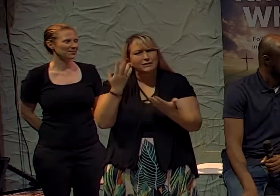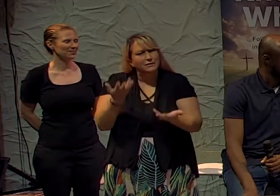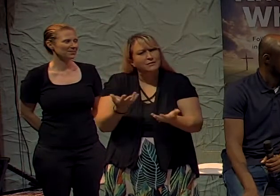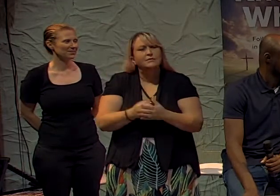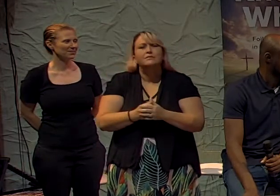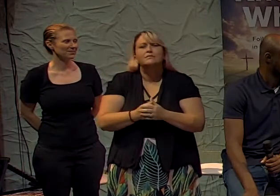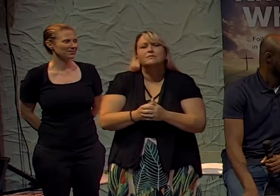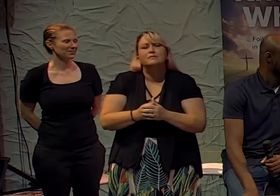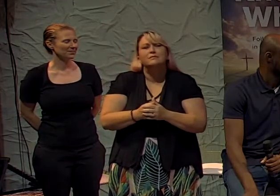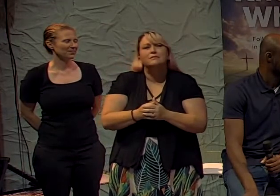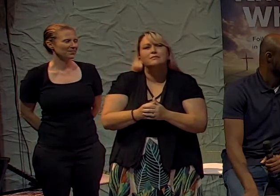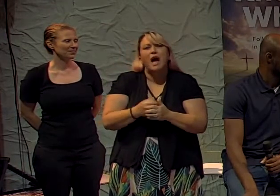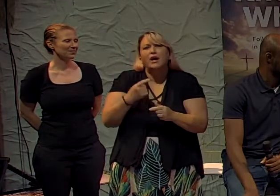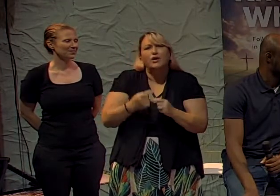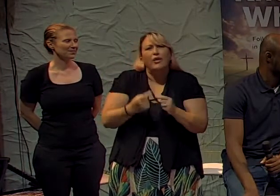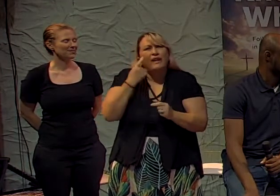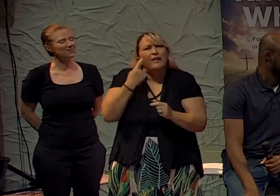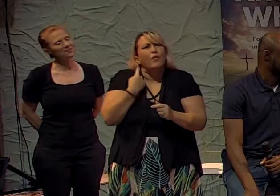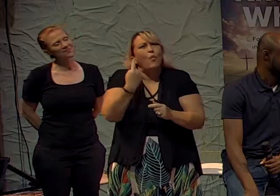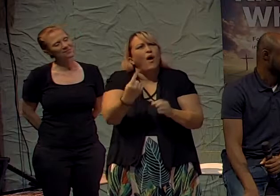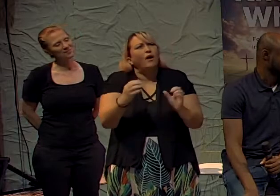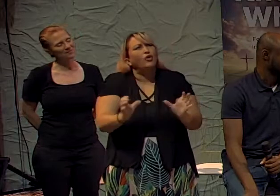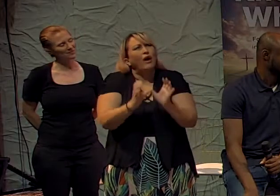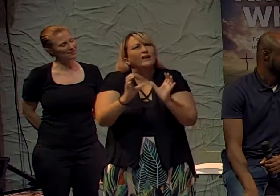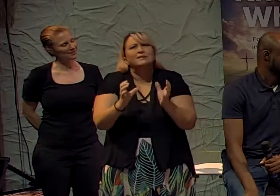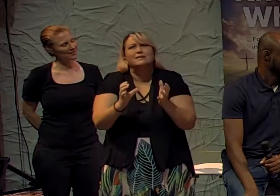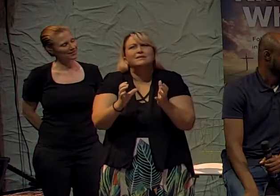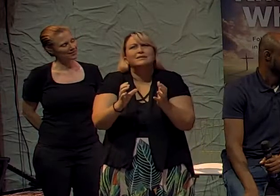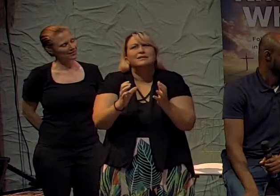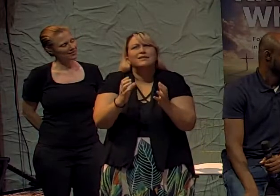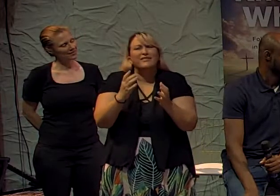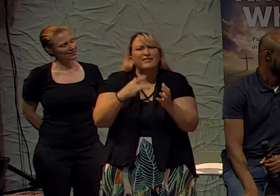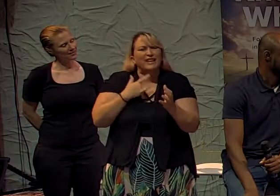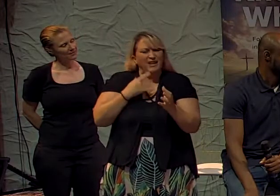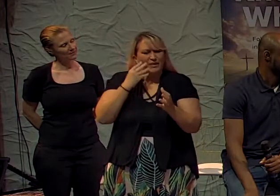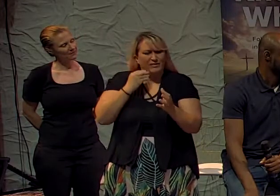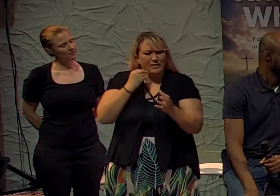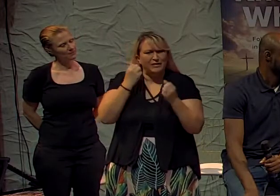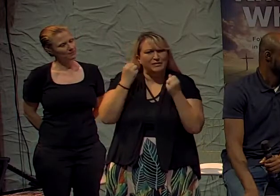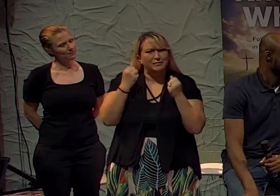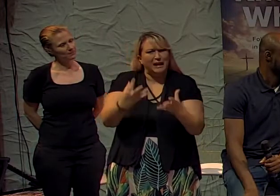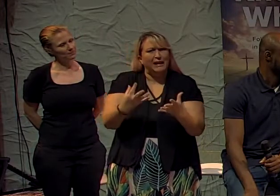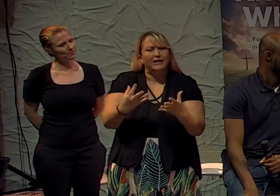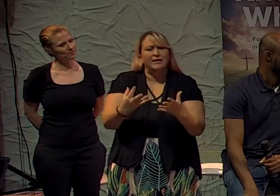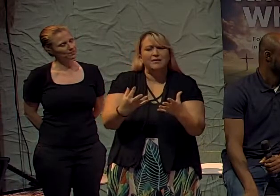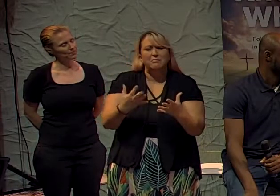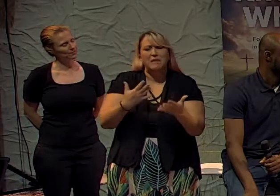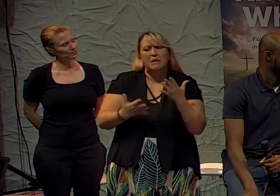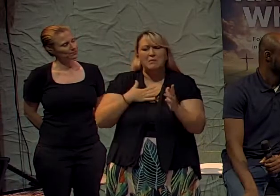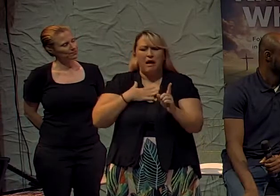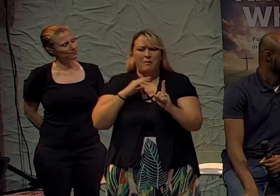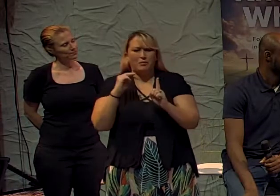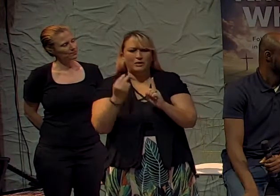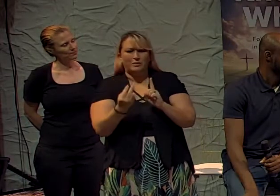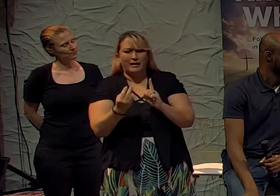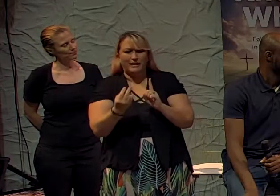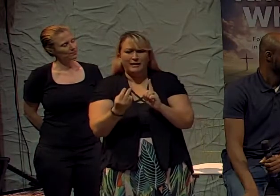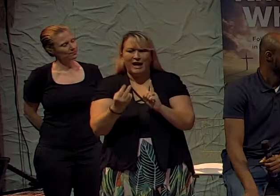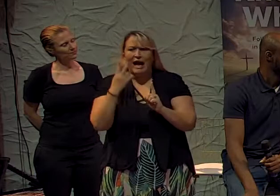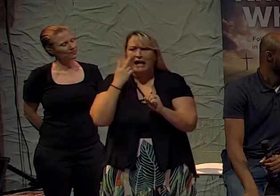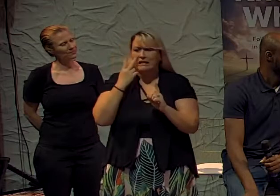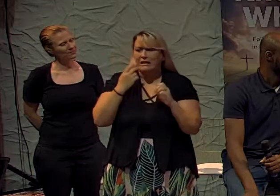I couldn't think of one crisis. It seems like we've been in a lot. And it may be the way I look at things. It may be that I see things like